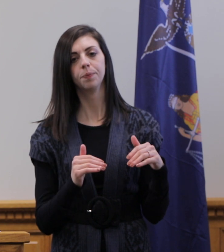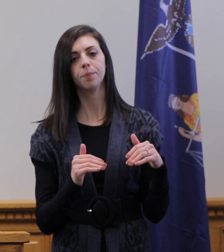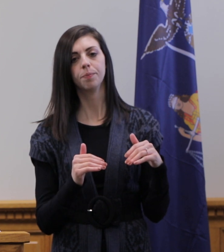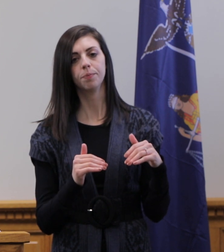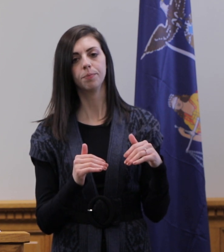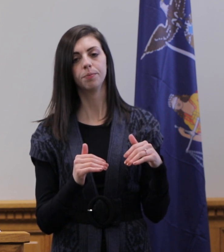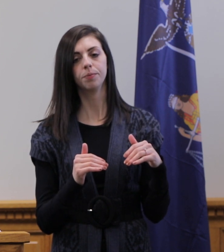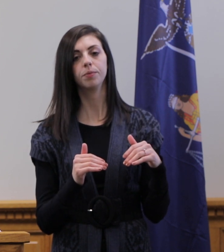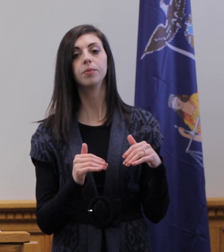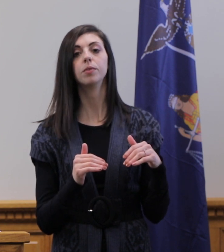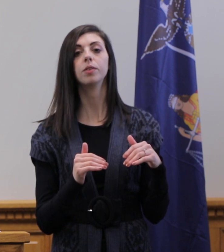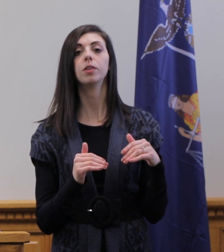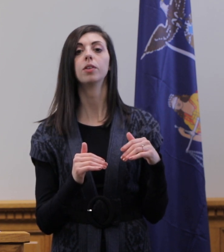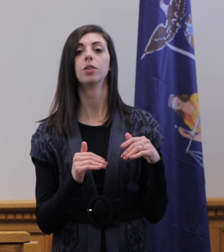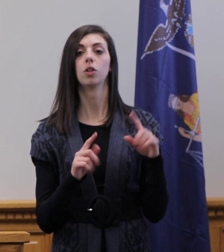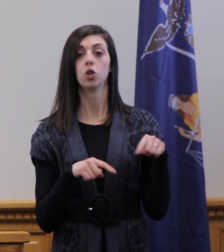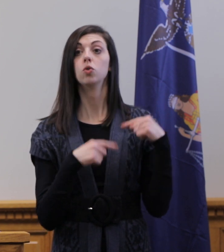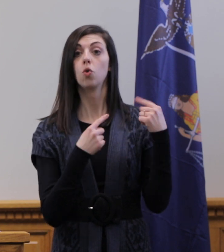We've released